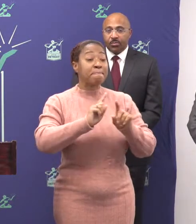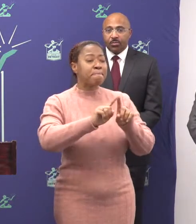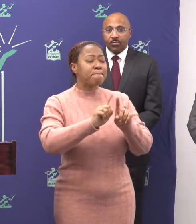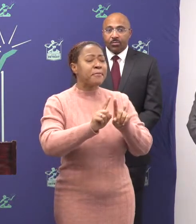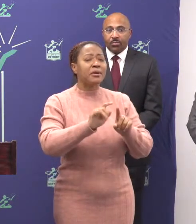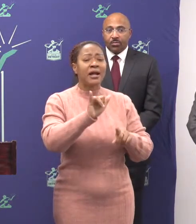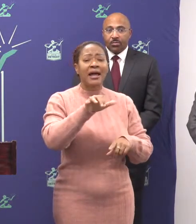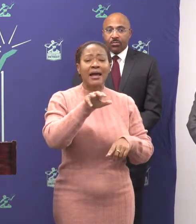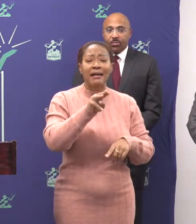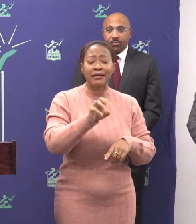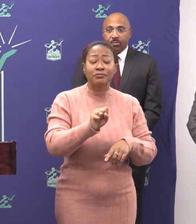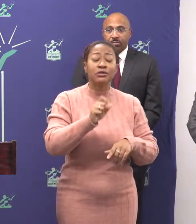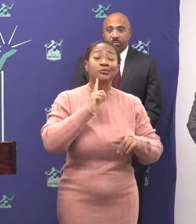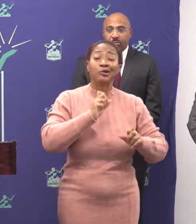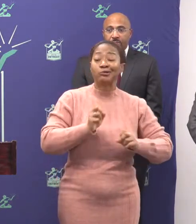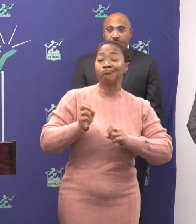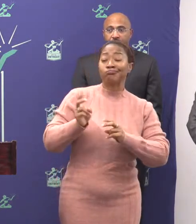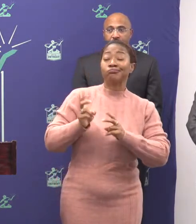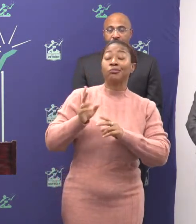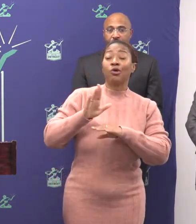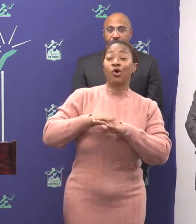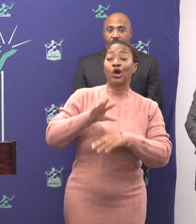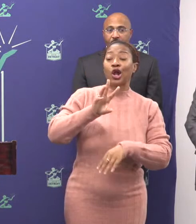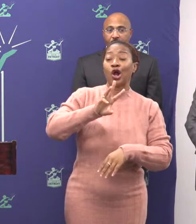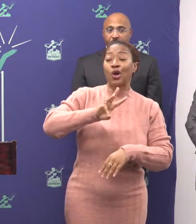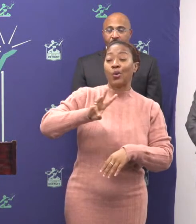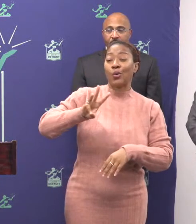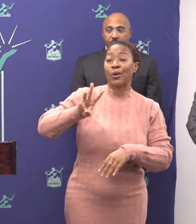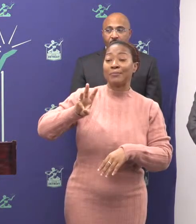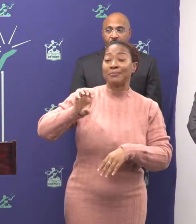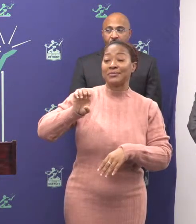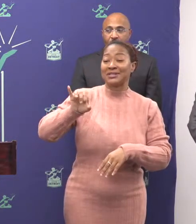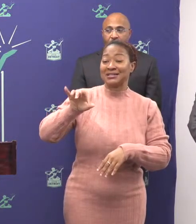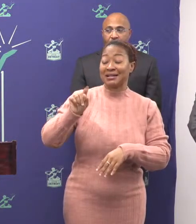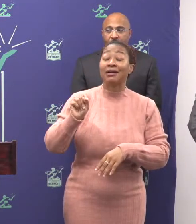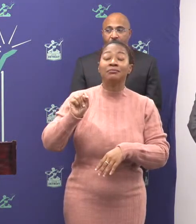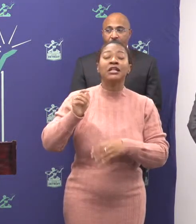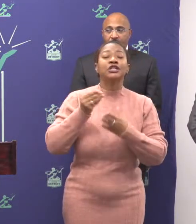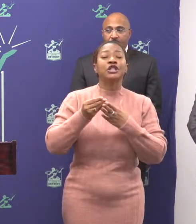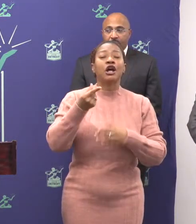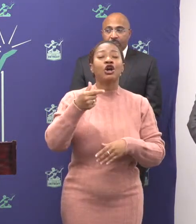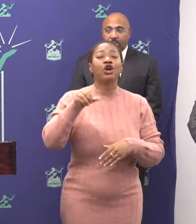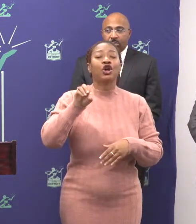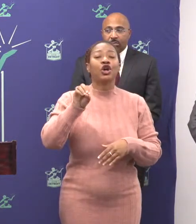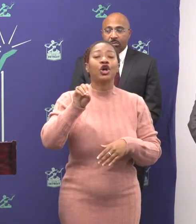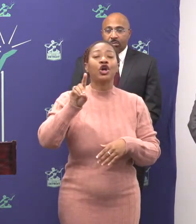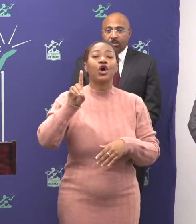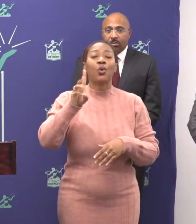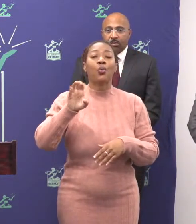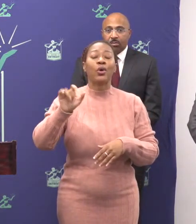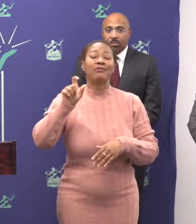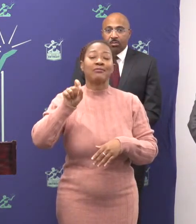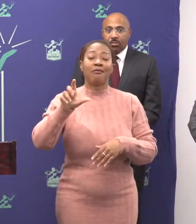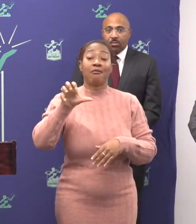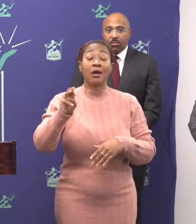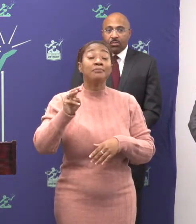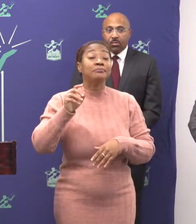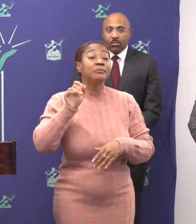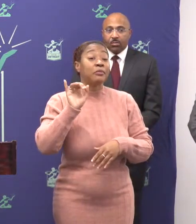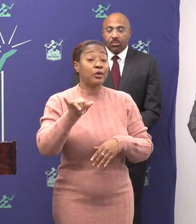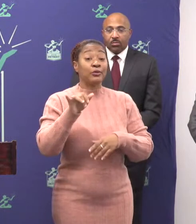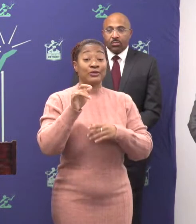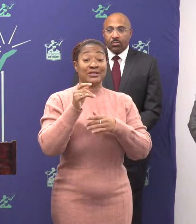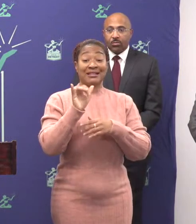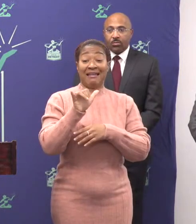items and posting them in our website, shopgoodwill.com, and having the items being processed in